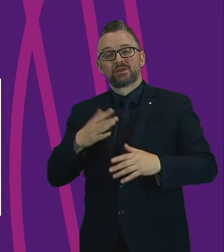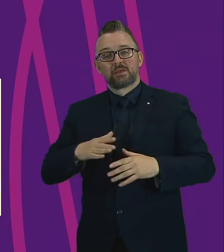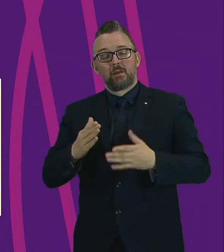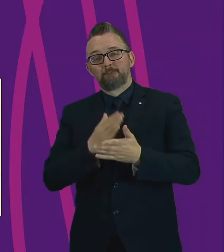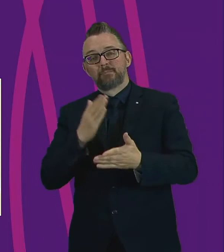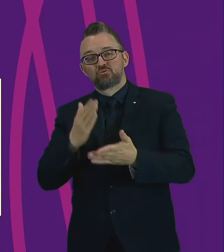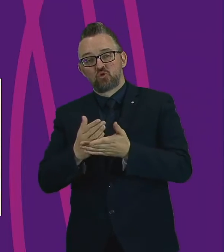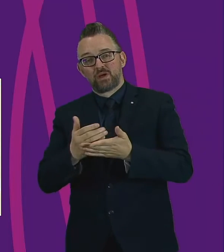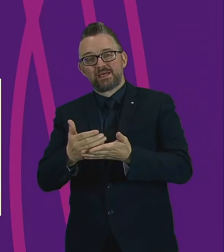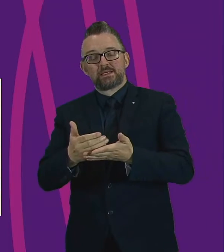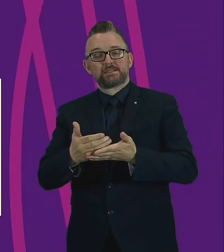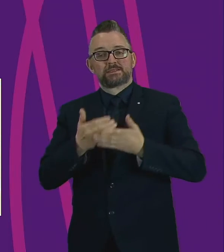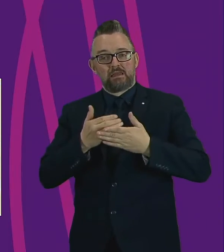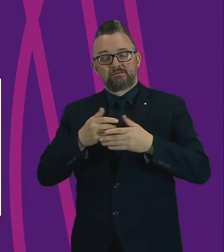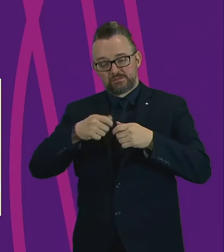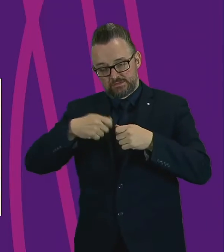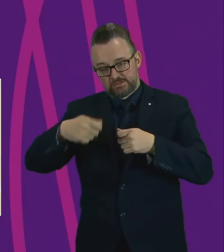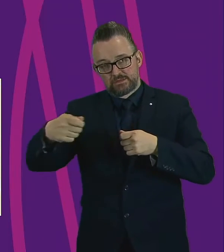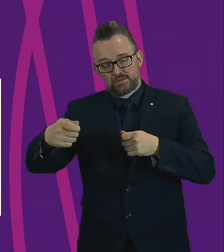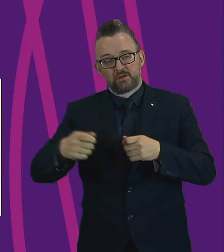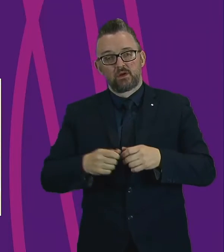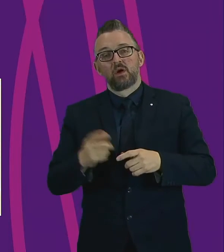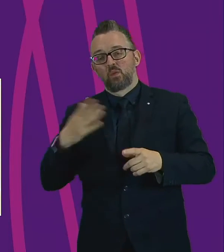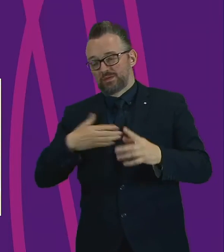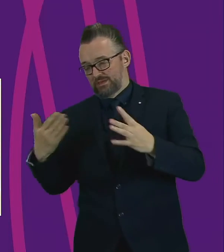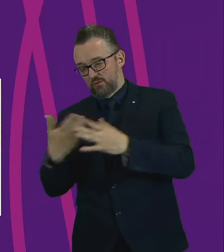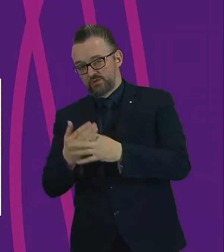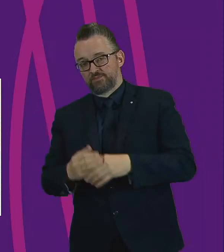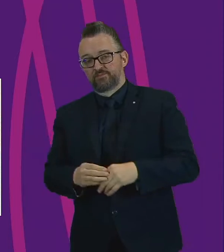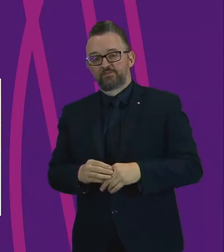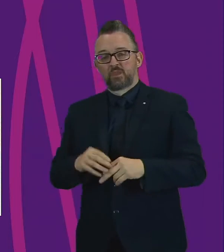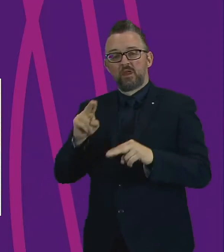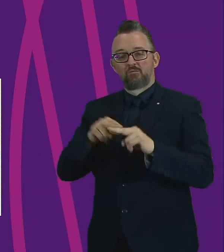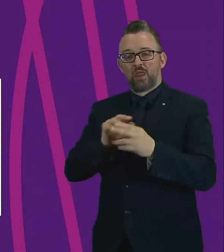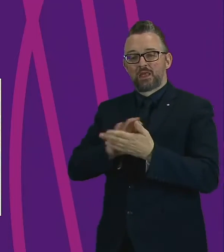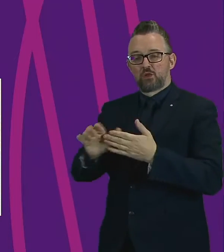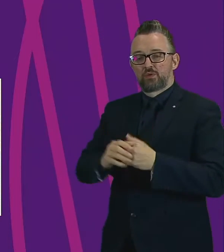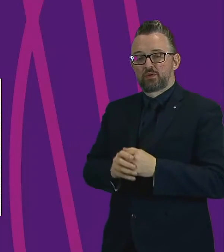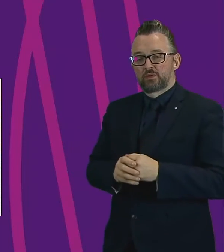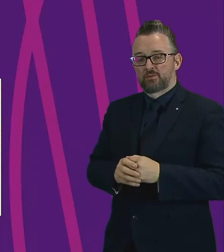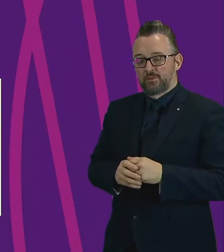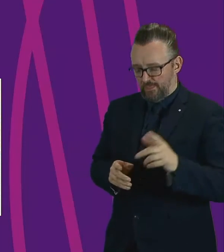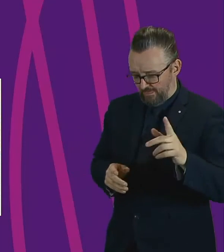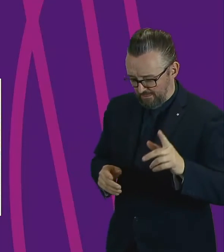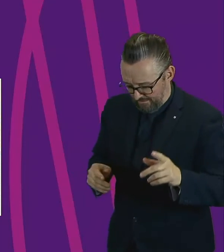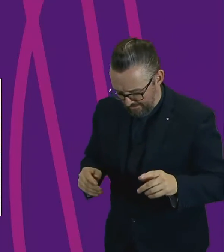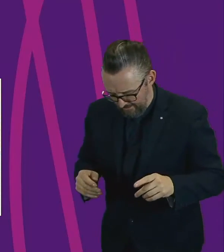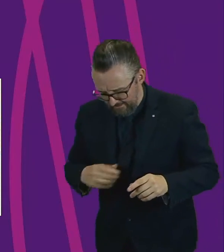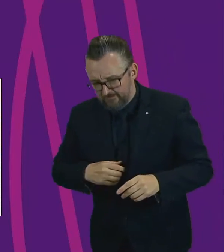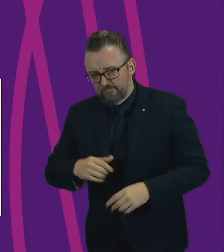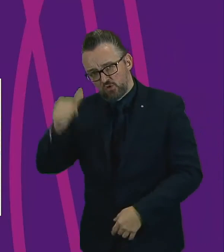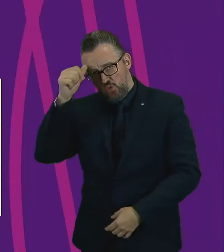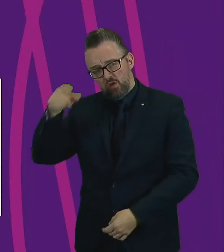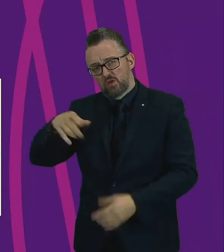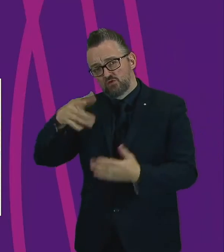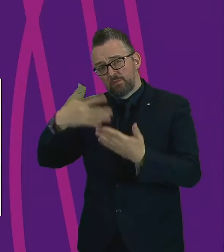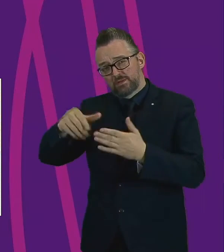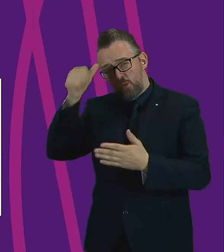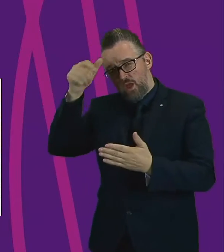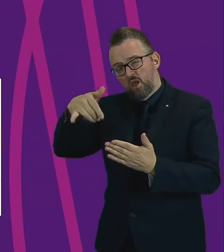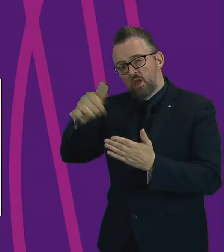safe and lasting recovery. Fiona Hislop. Member aware of the Ernst & Young report that was